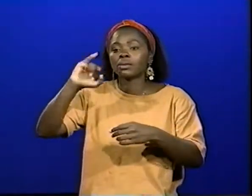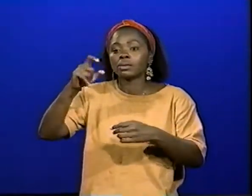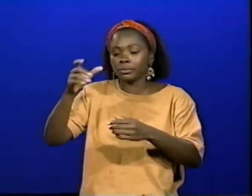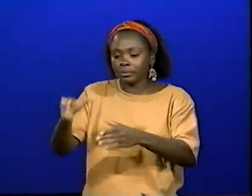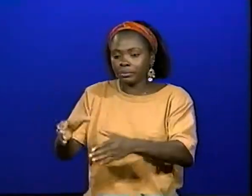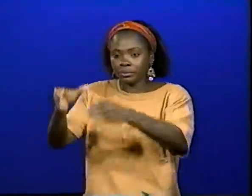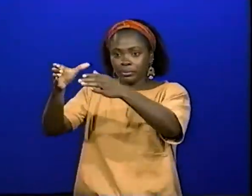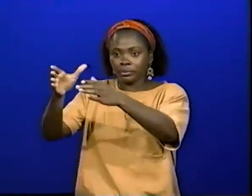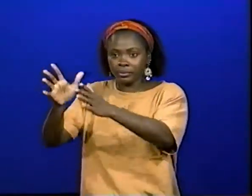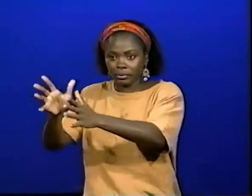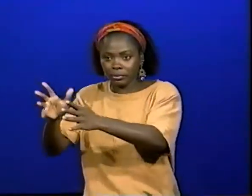Get a blender